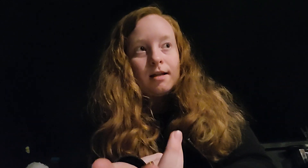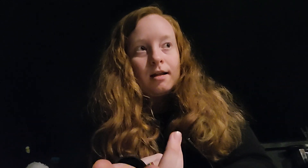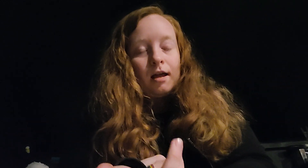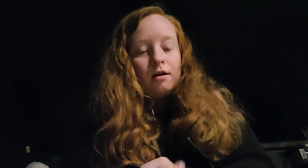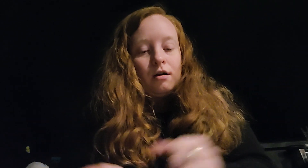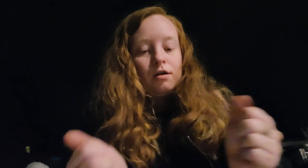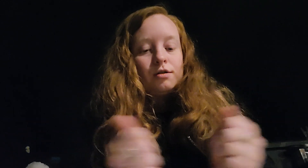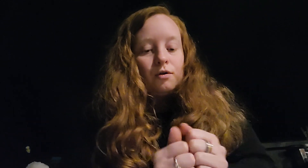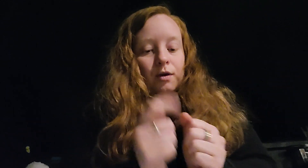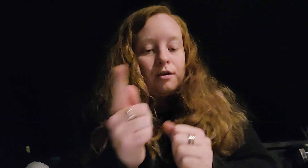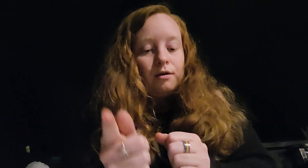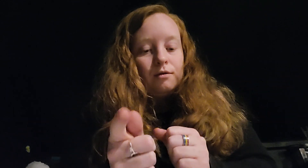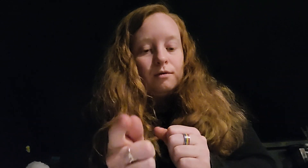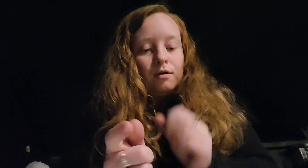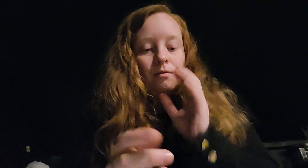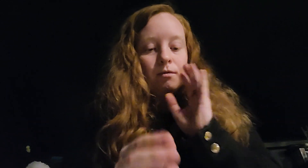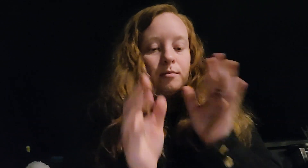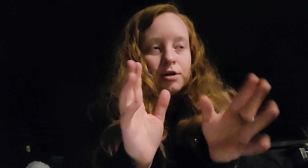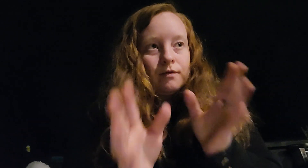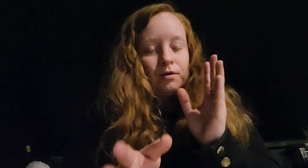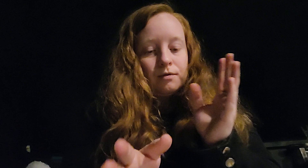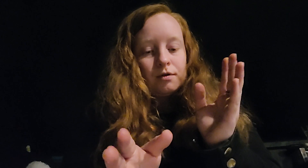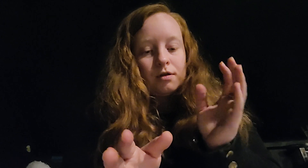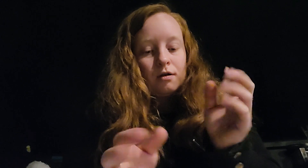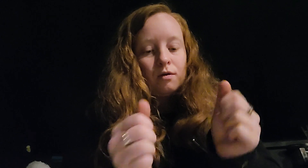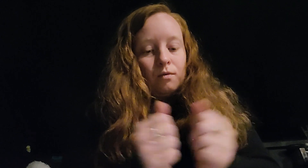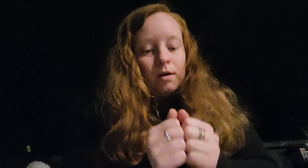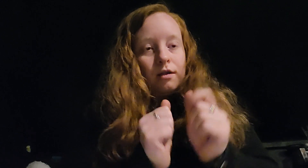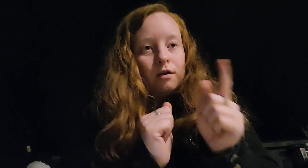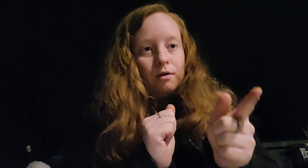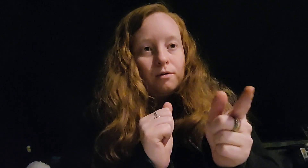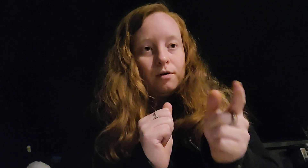again. So with you, with a bunch of oohs. With you,